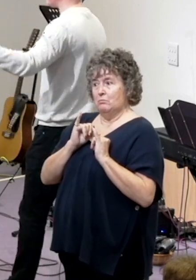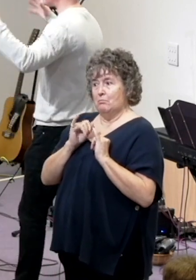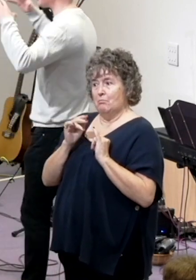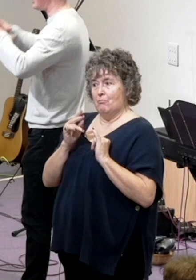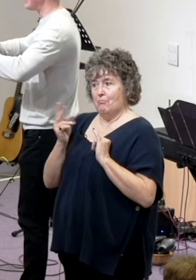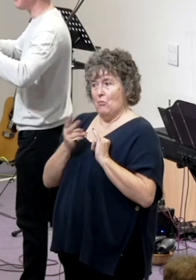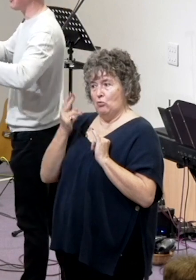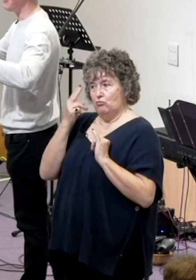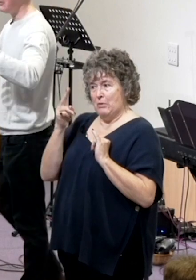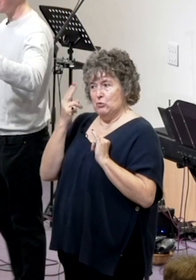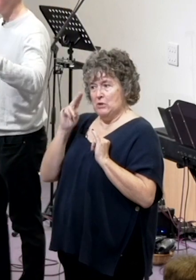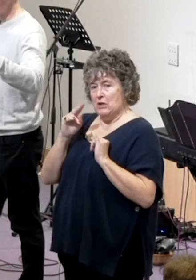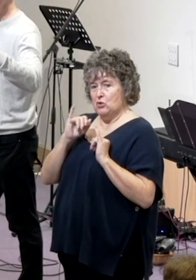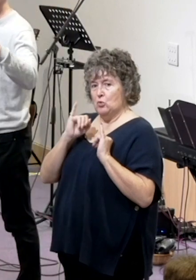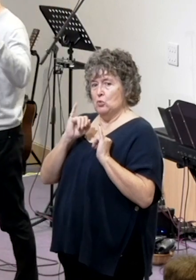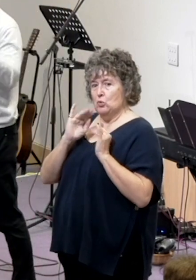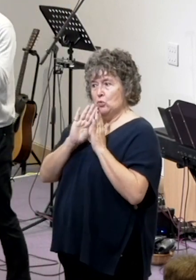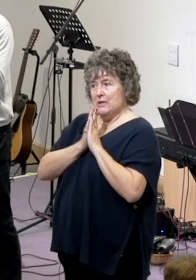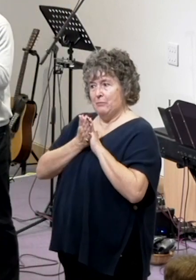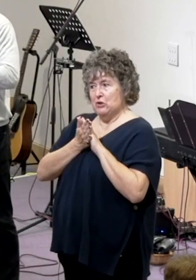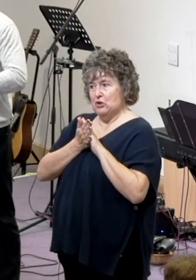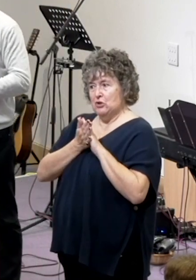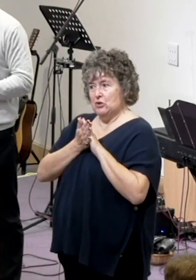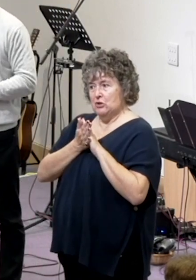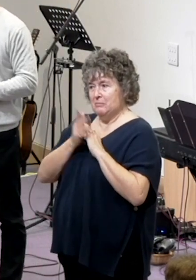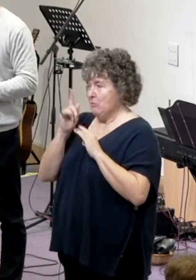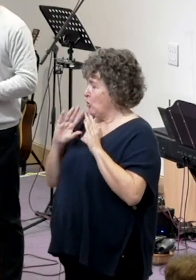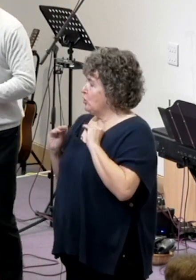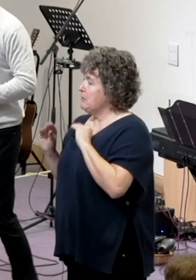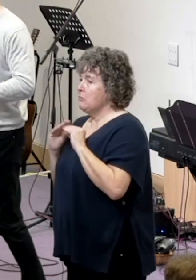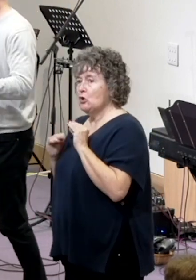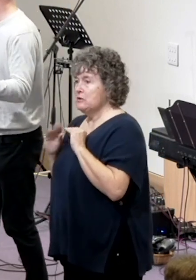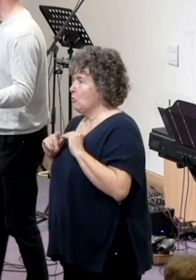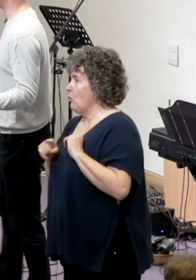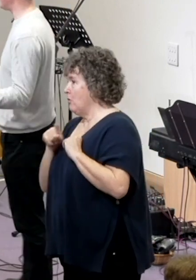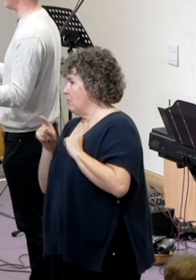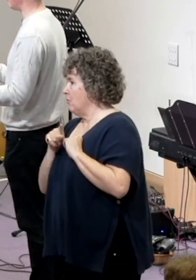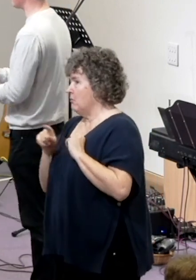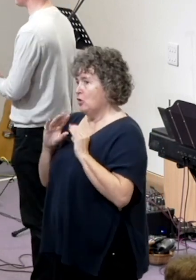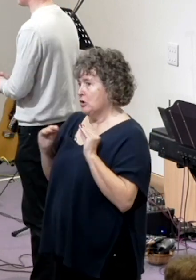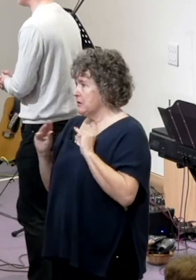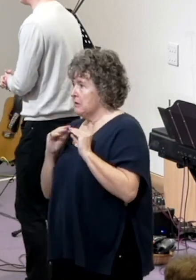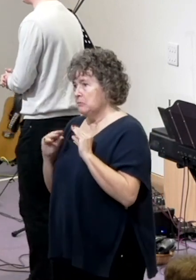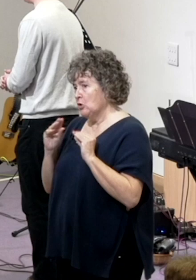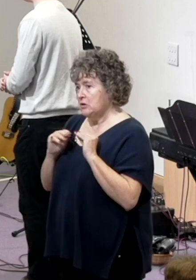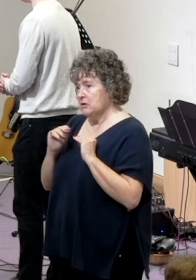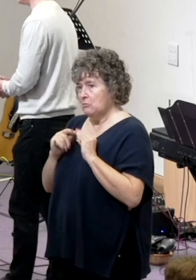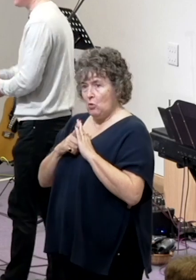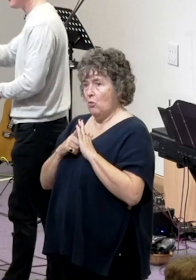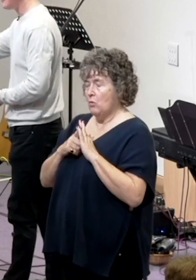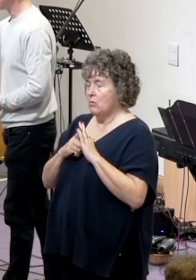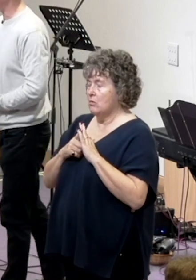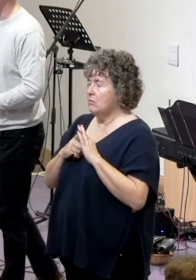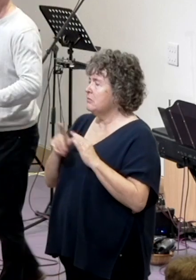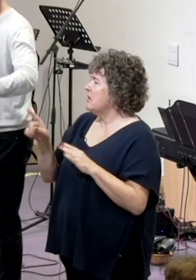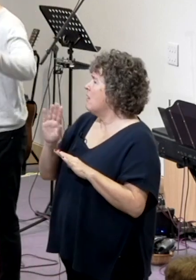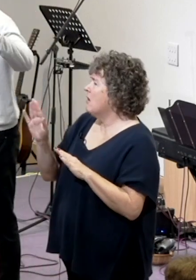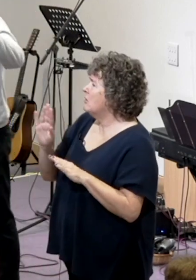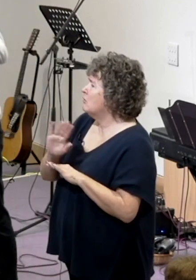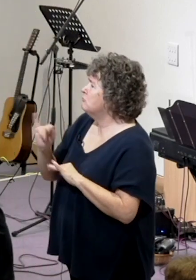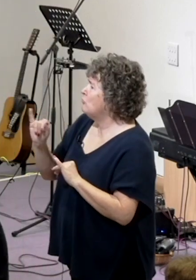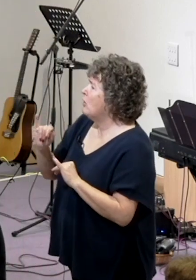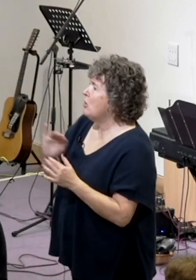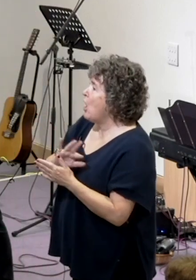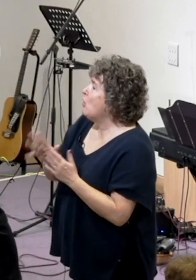would have brought shame on them. It would have made them a scandalous couple. And if Joseph came along to someone in the village and said, no, it's not what you think, it